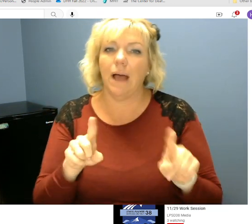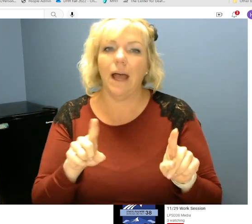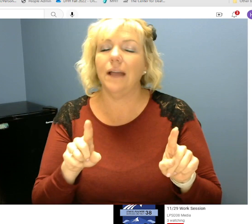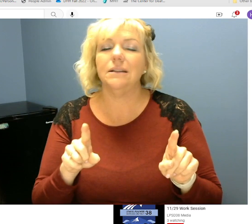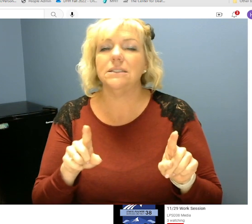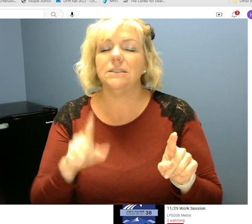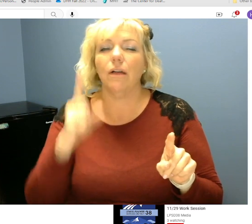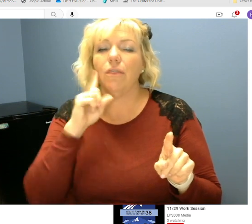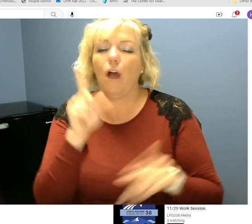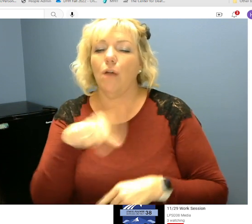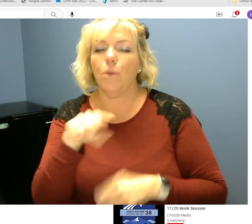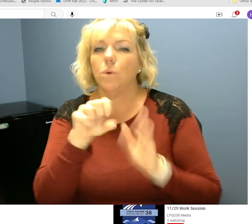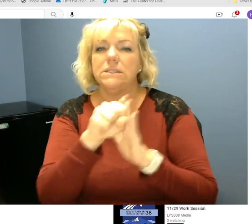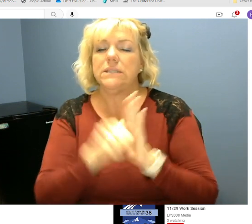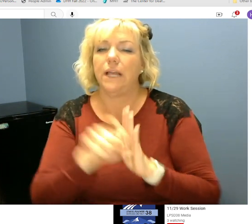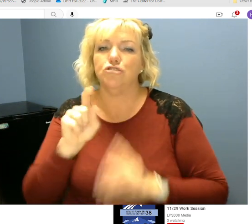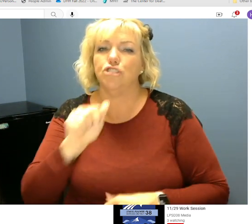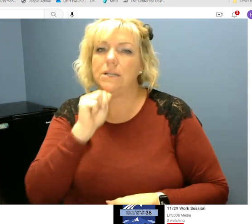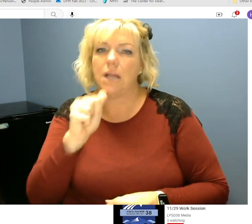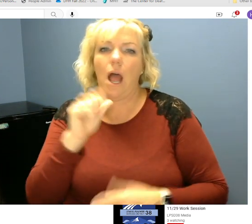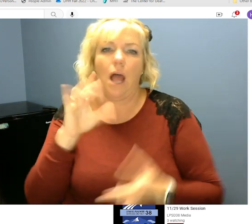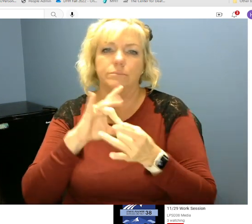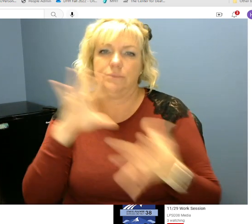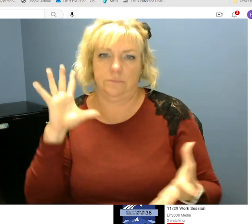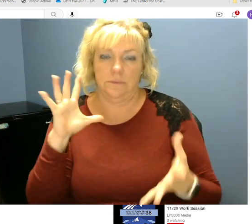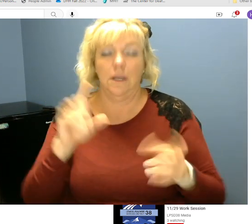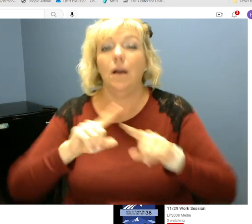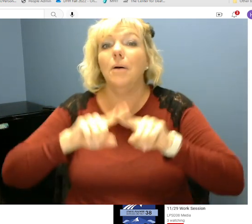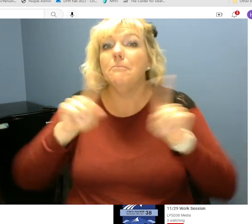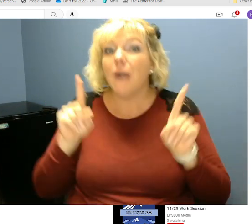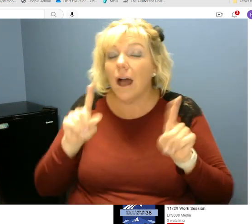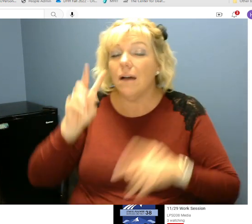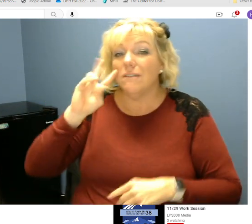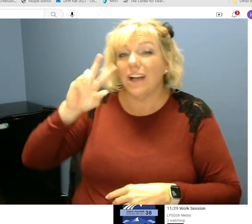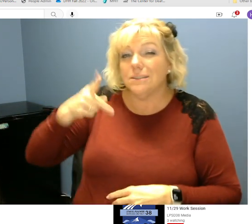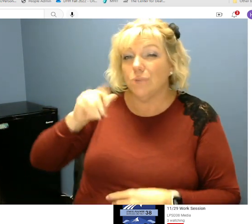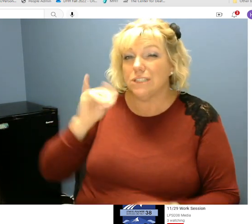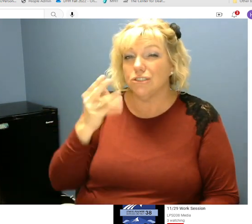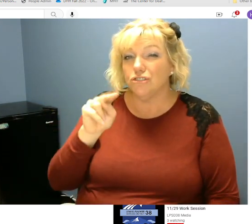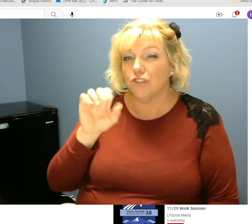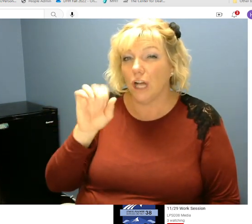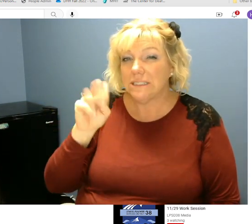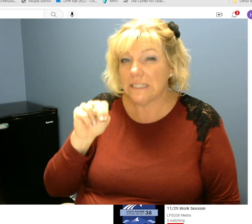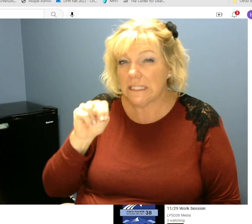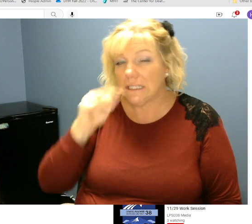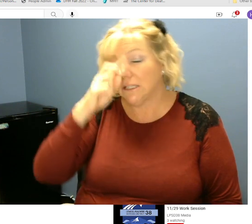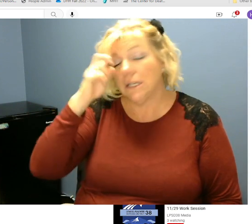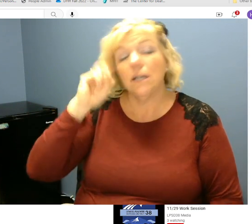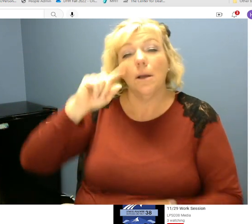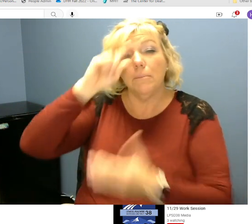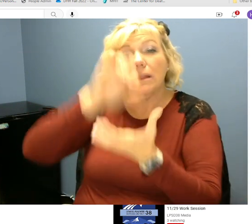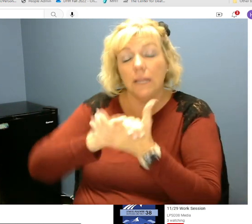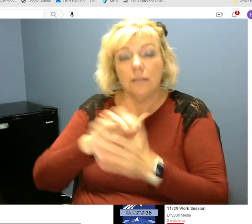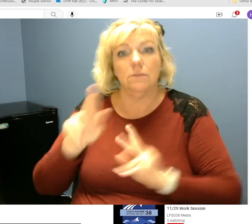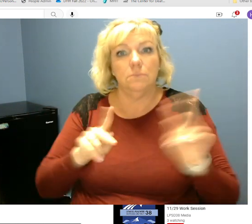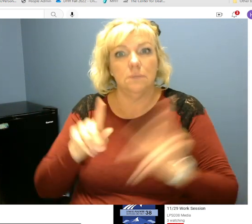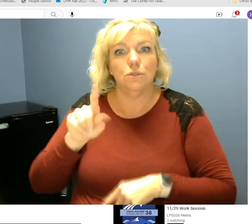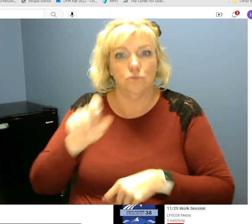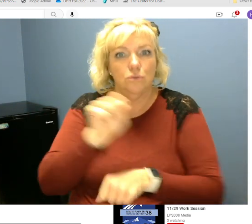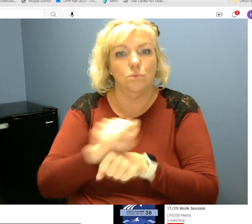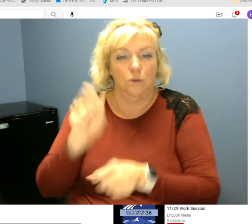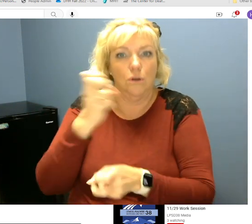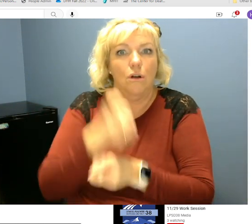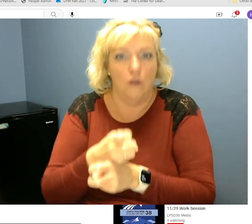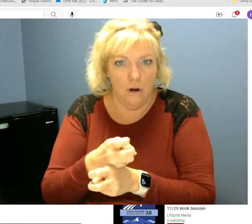the slave owners, that was that wealthy slaveholding class. Johnson was kind of a pull yourself up by the bootstraps kind of guy, and so Johnson